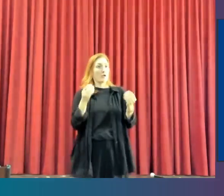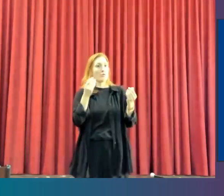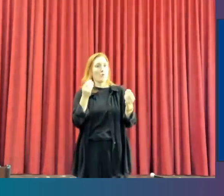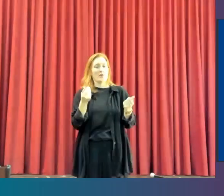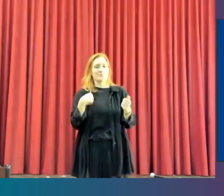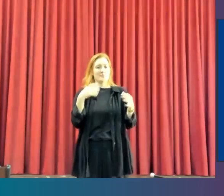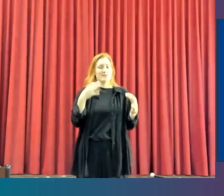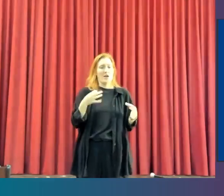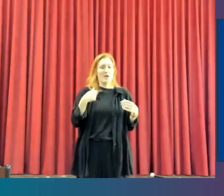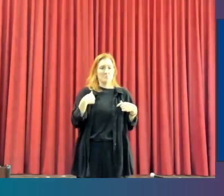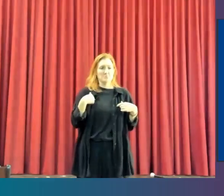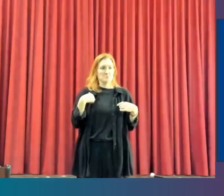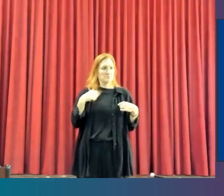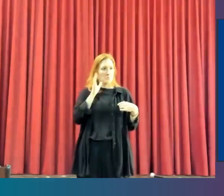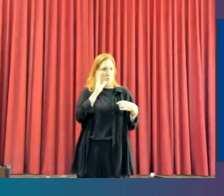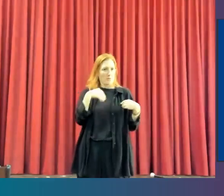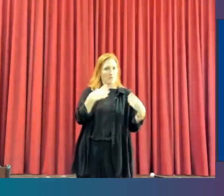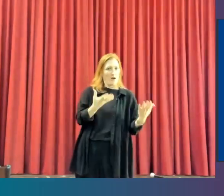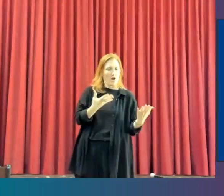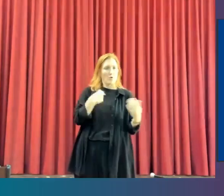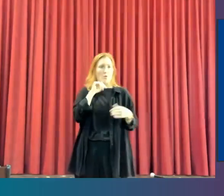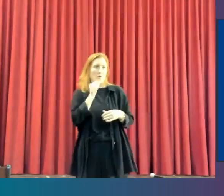not?